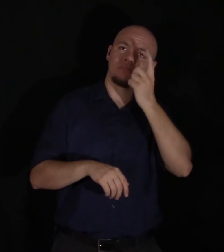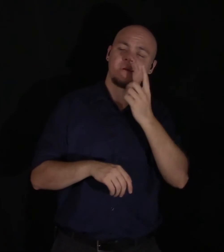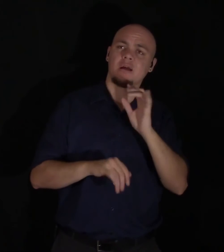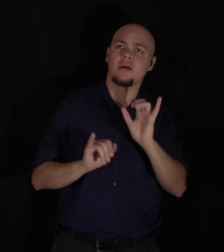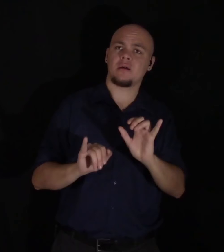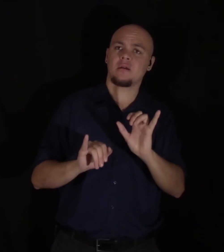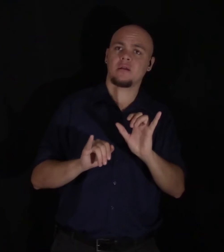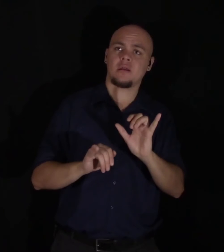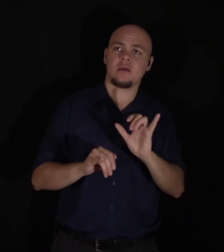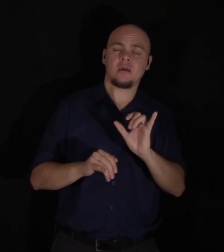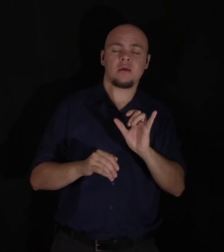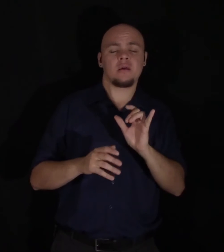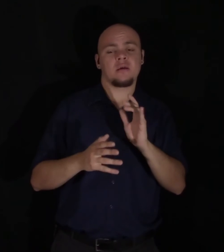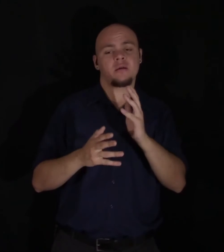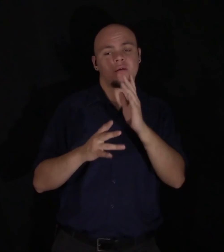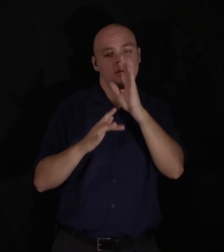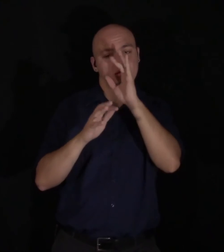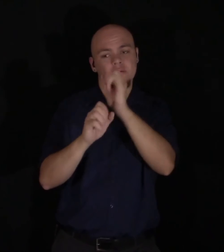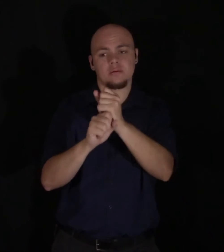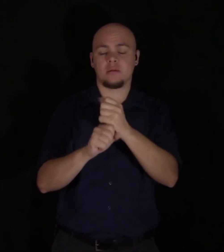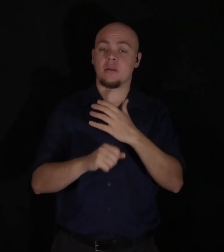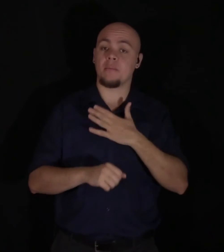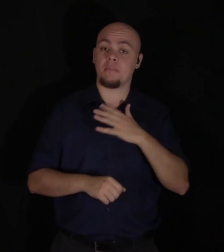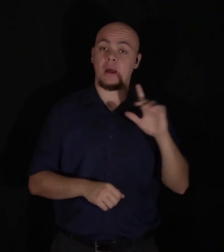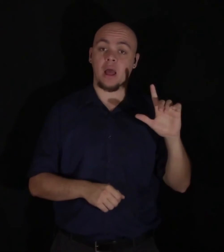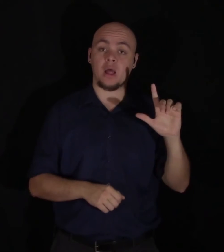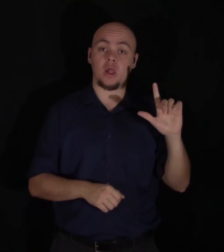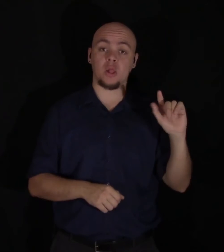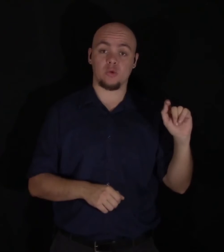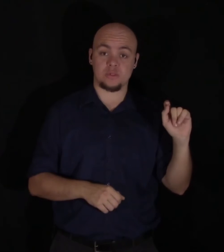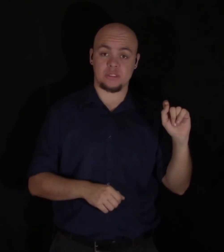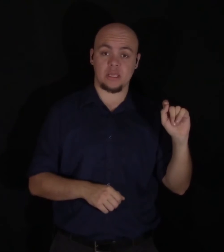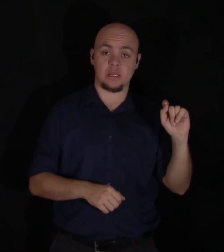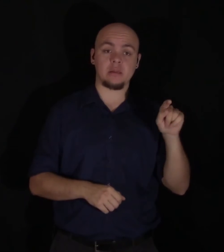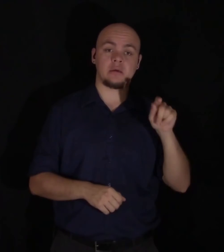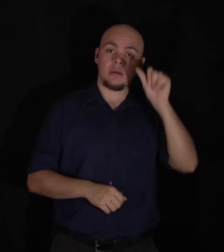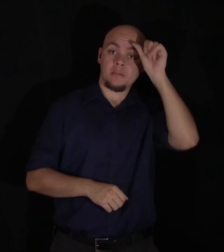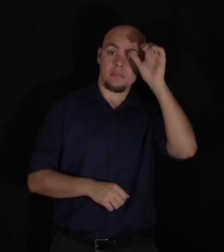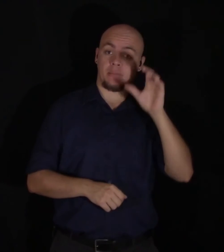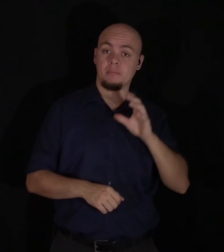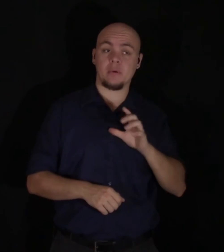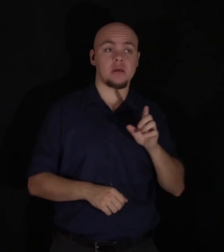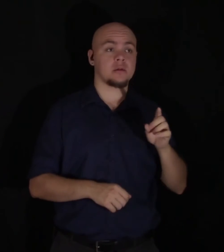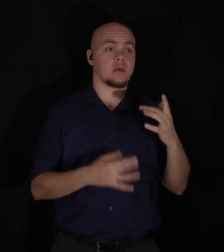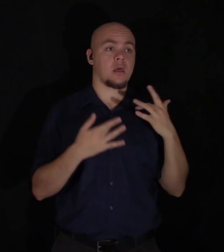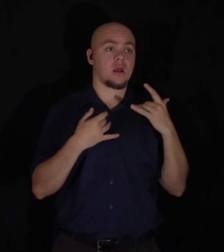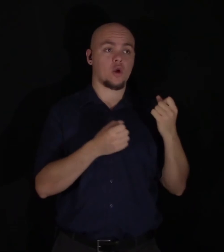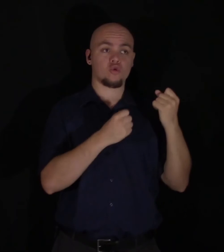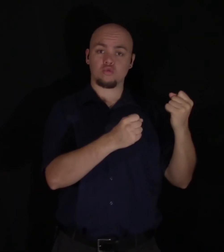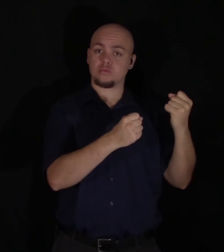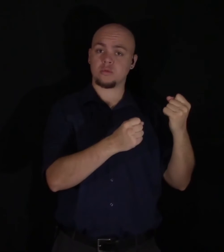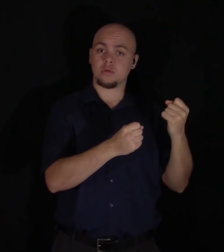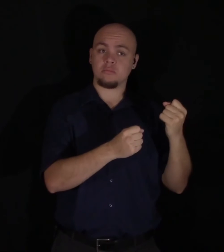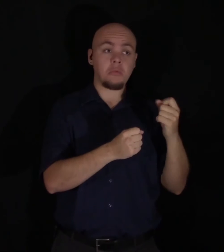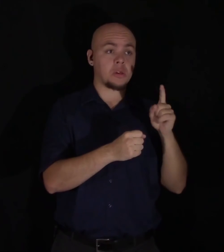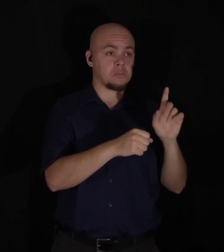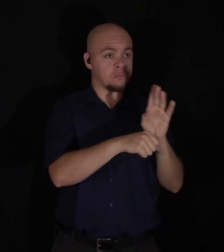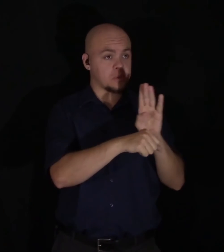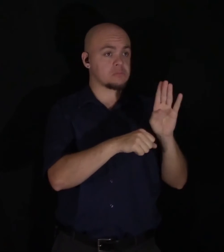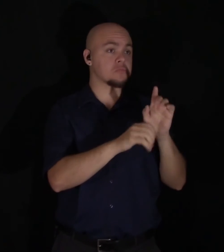bosoms. My lieutenant, for instance, is a man of wonderful courage and enterprise. He